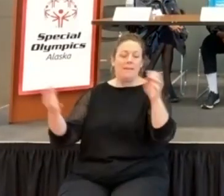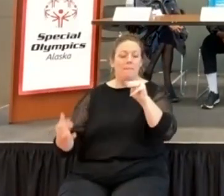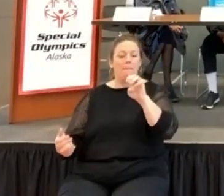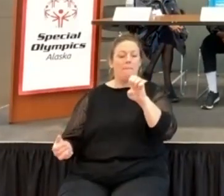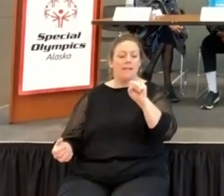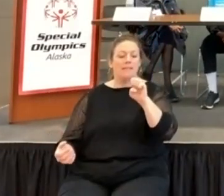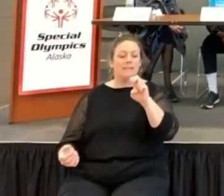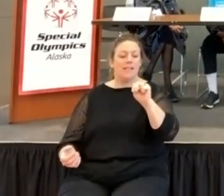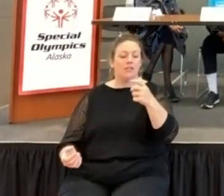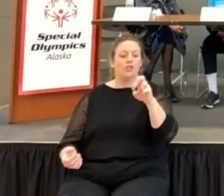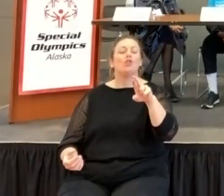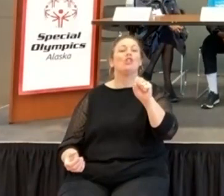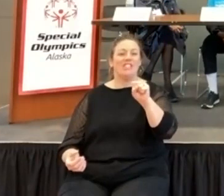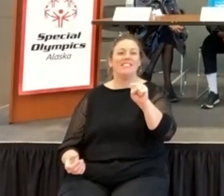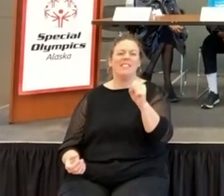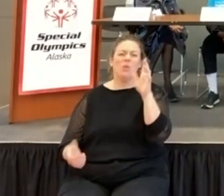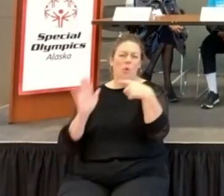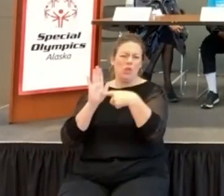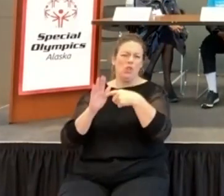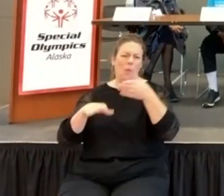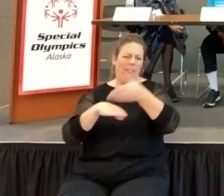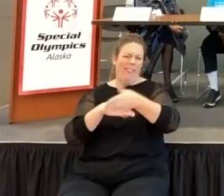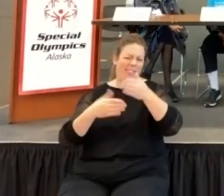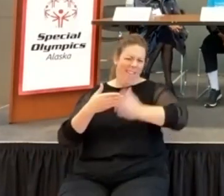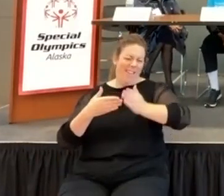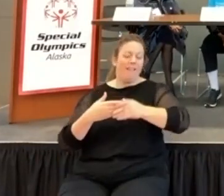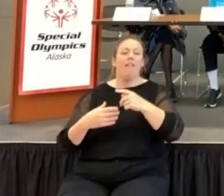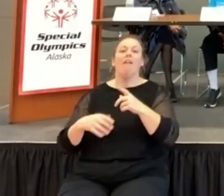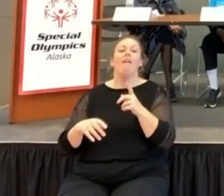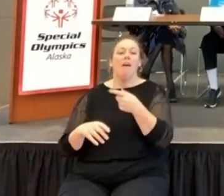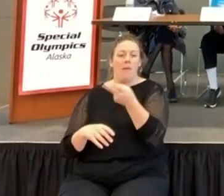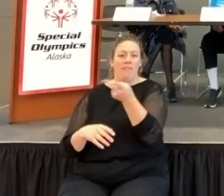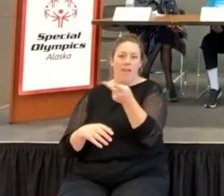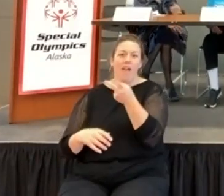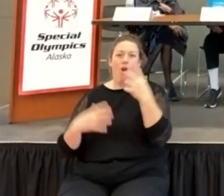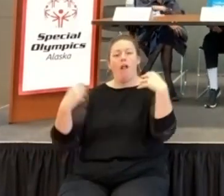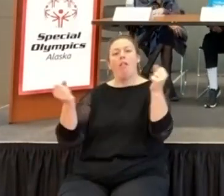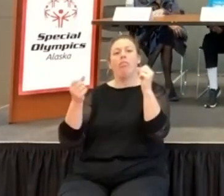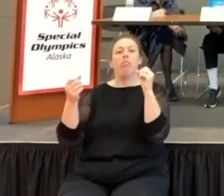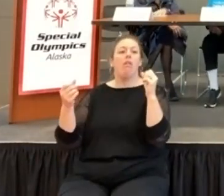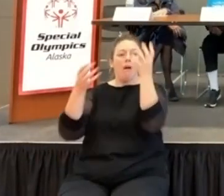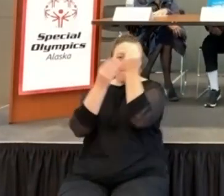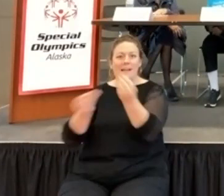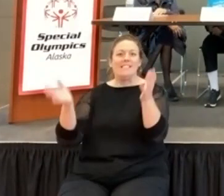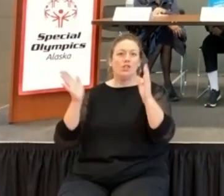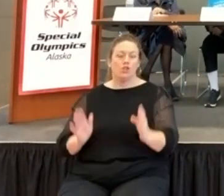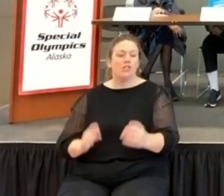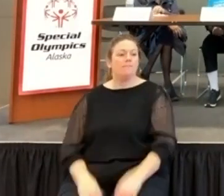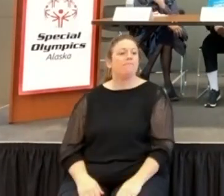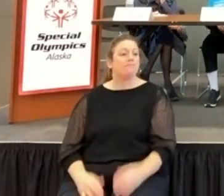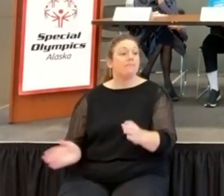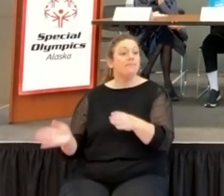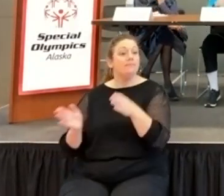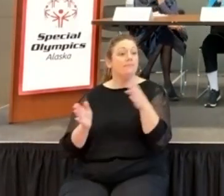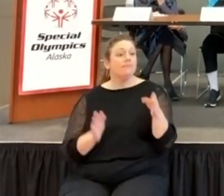that. At the end of the panel, we'll show everyone. Okay, let's see, Loretta. What are some of the things you have done to